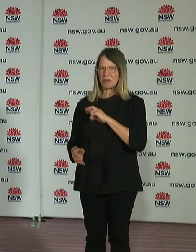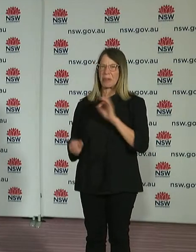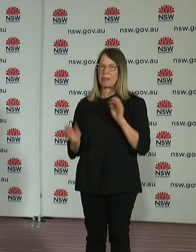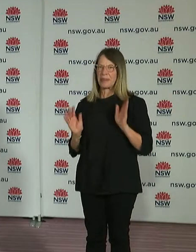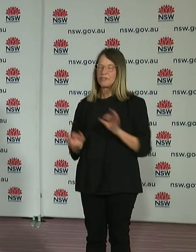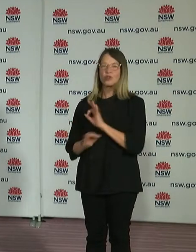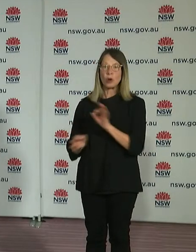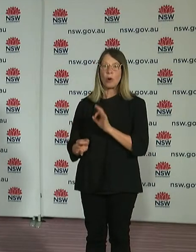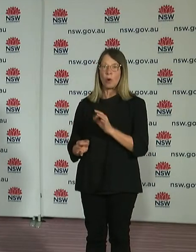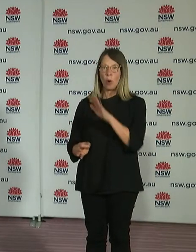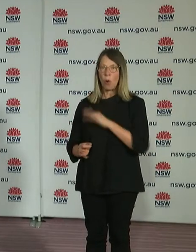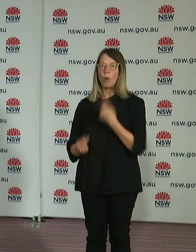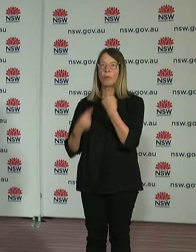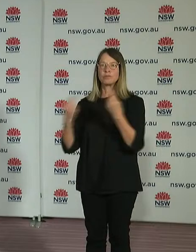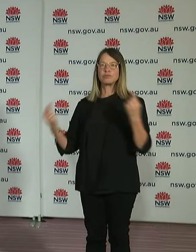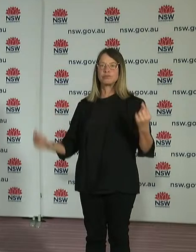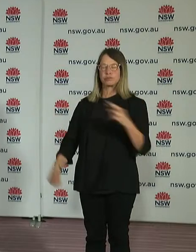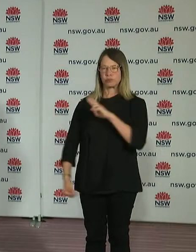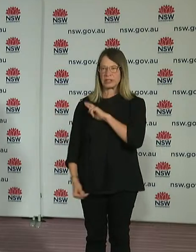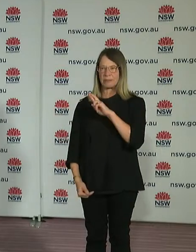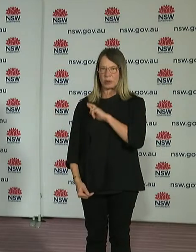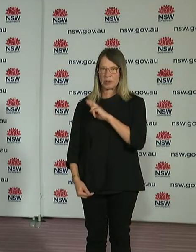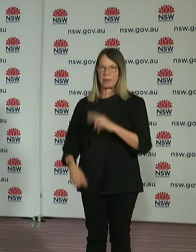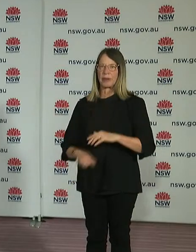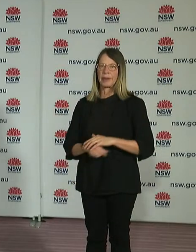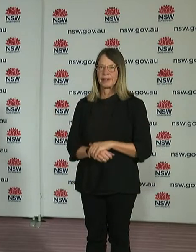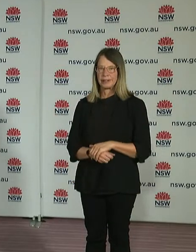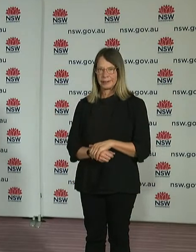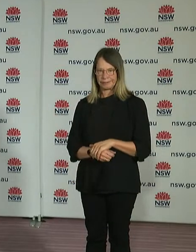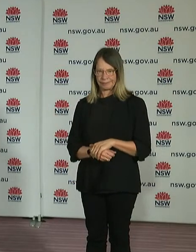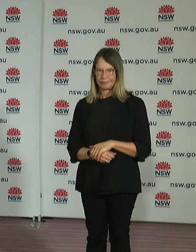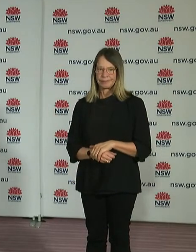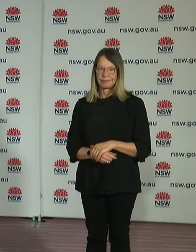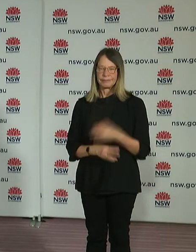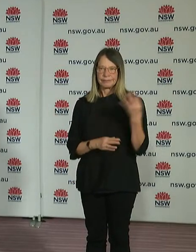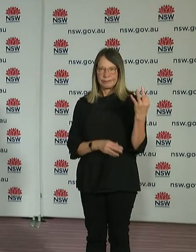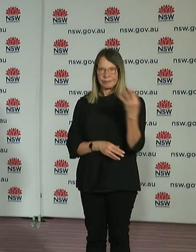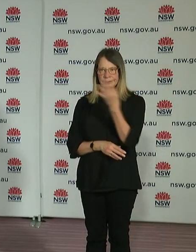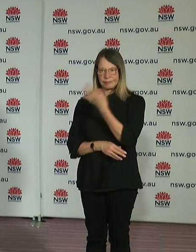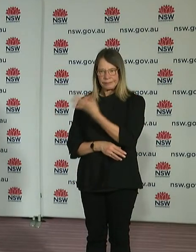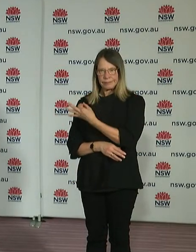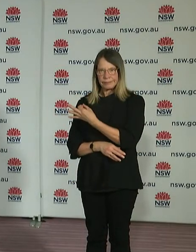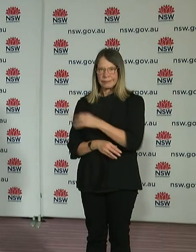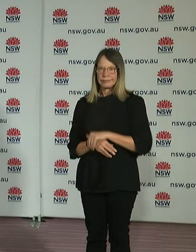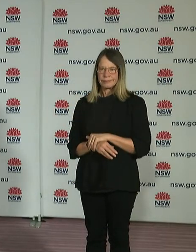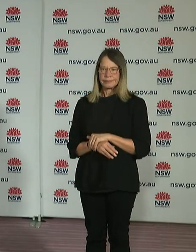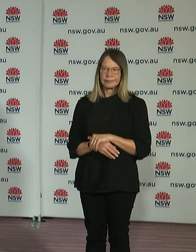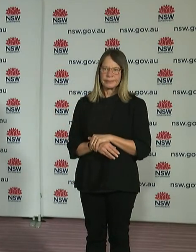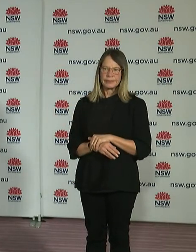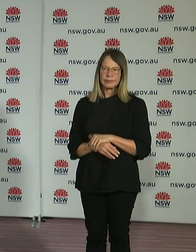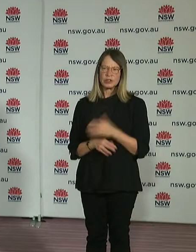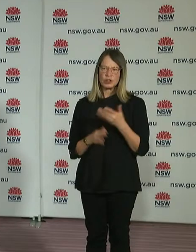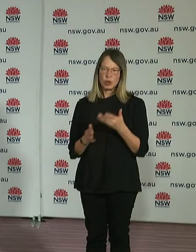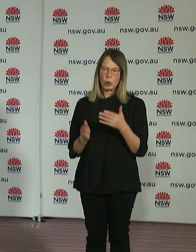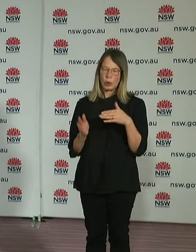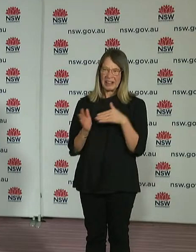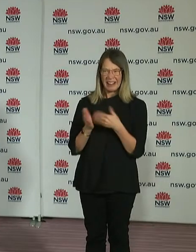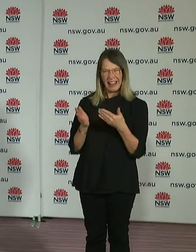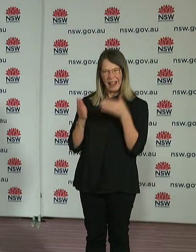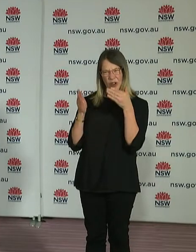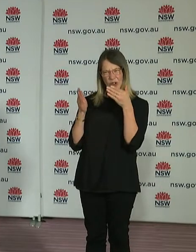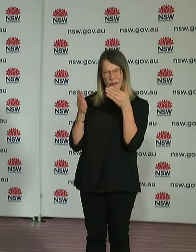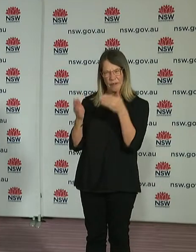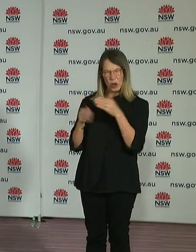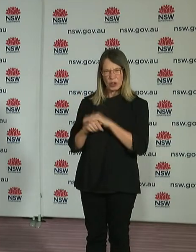still projecting... With the focus being, it seems, more on preventing outbreaks within staff and hospitality, and this is more a question for the Minister and